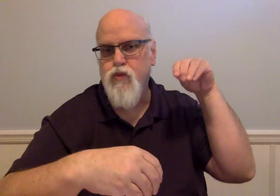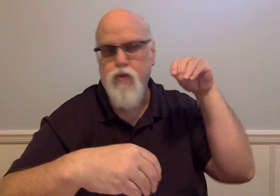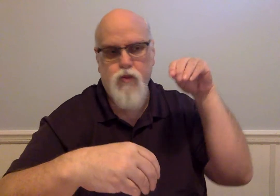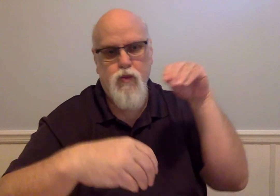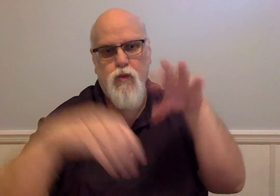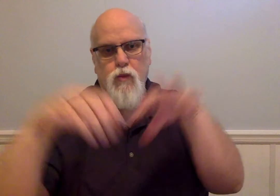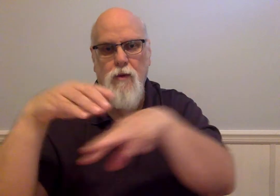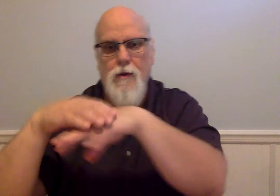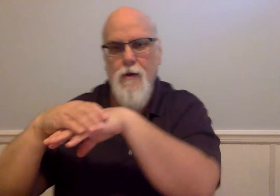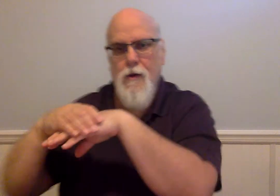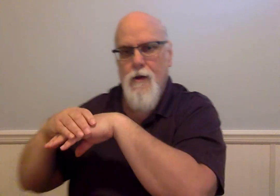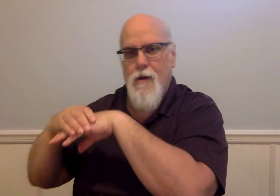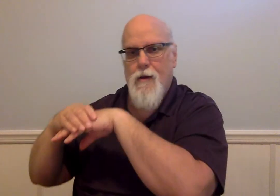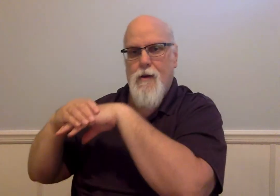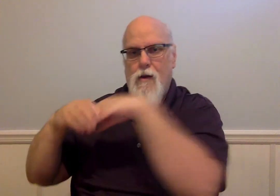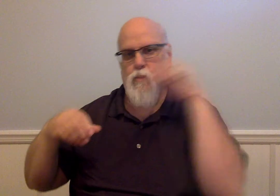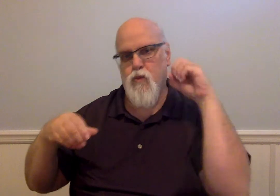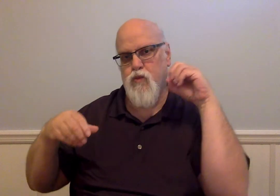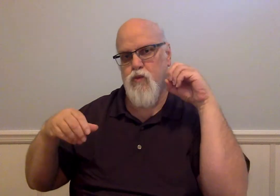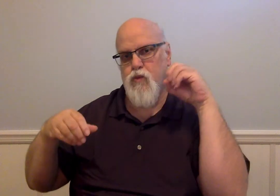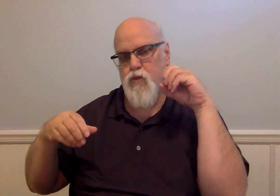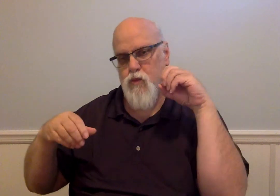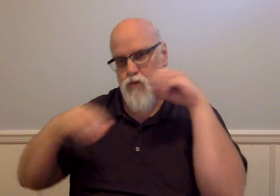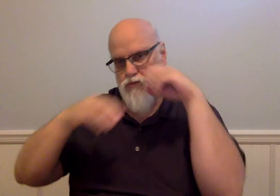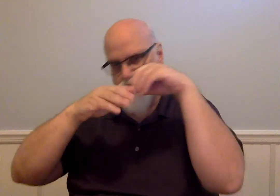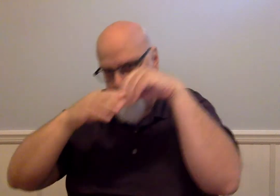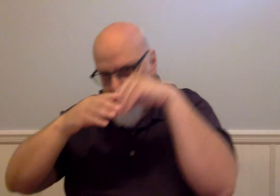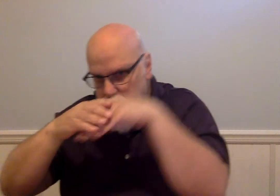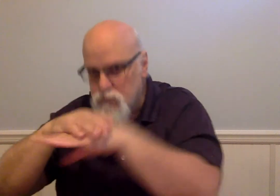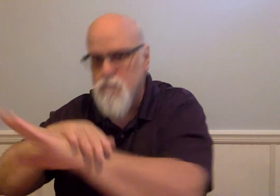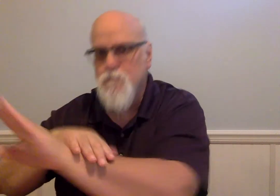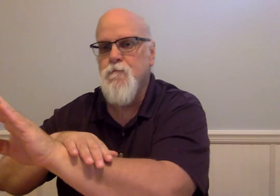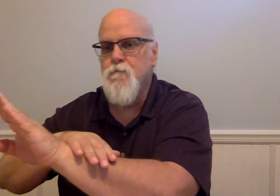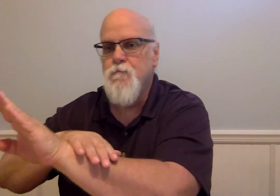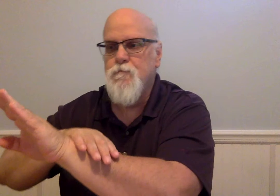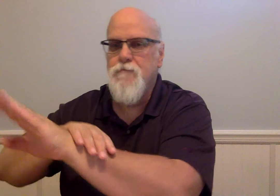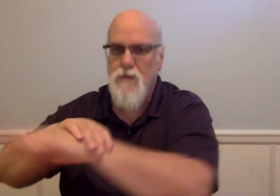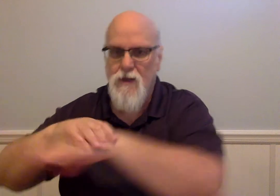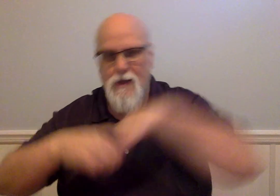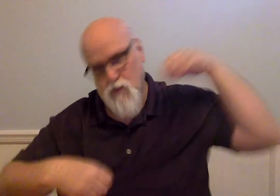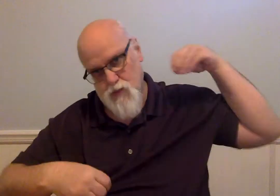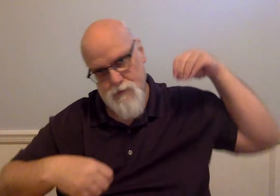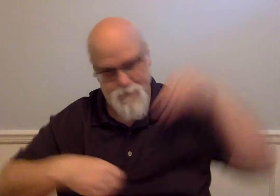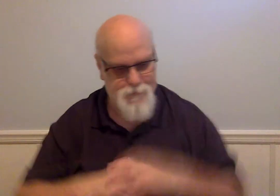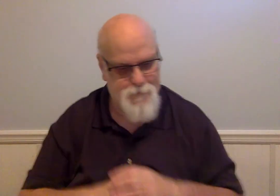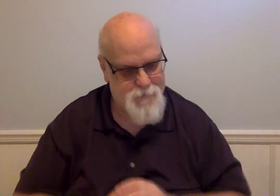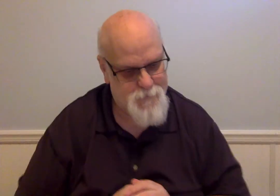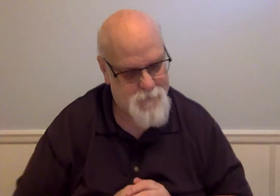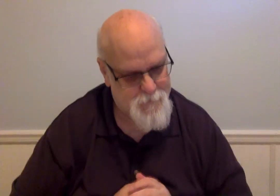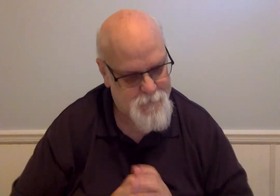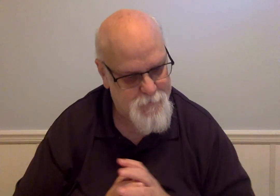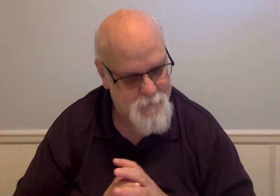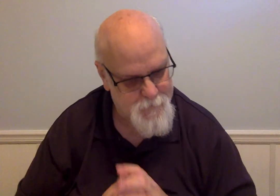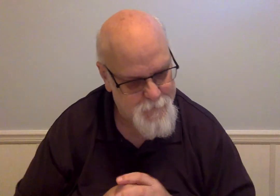and come out or exit. So you go into or enter or exit and come